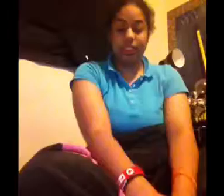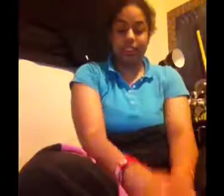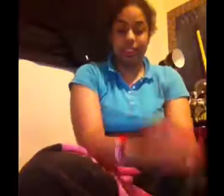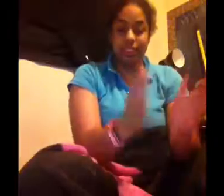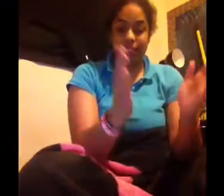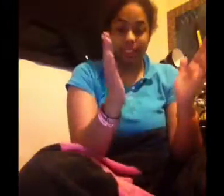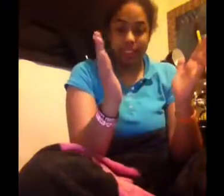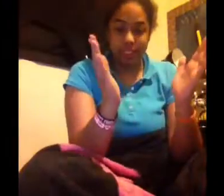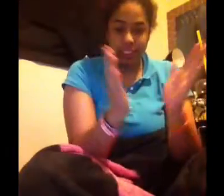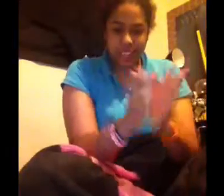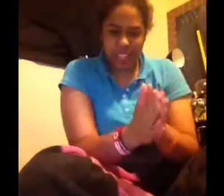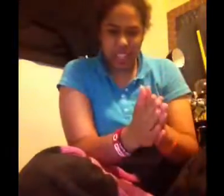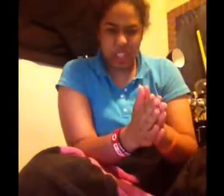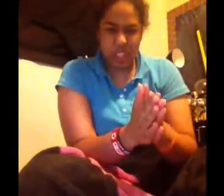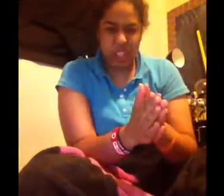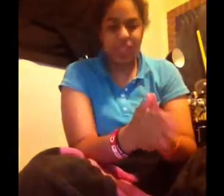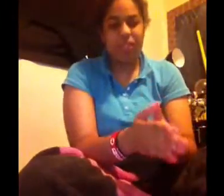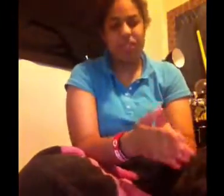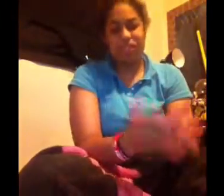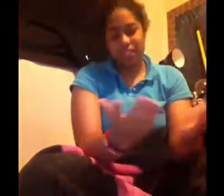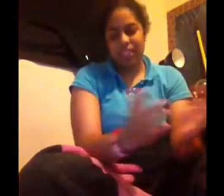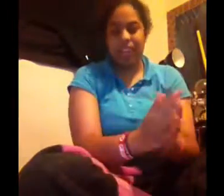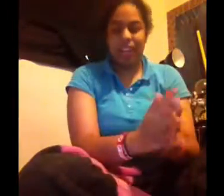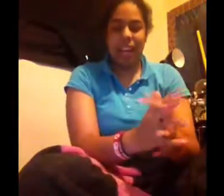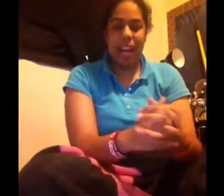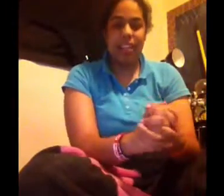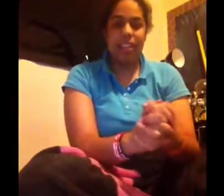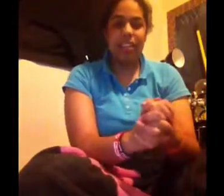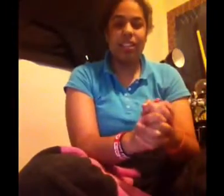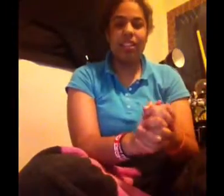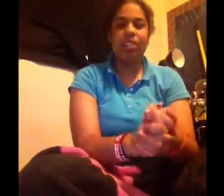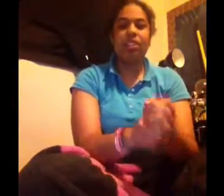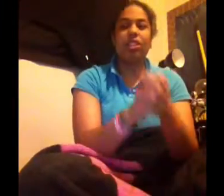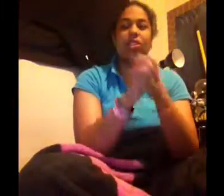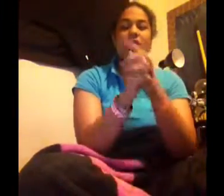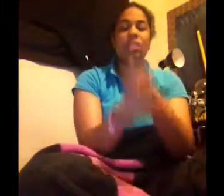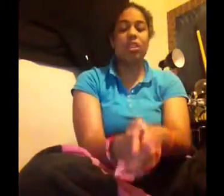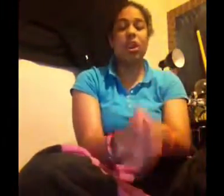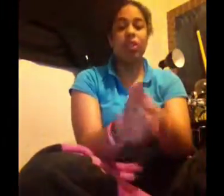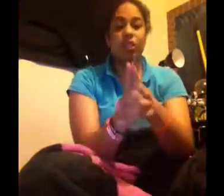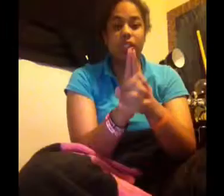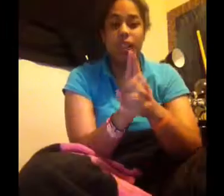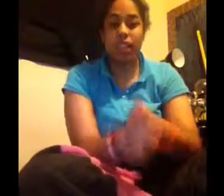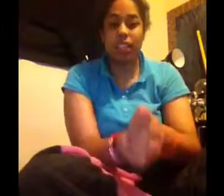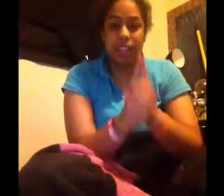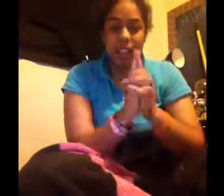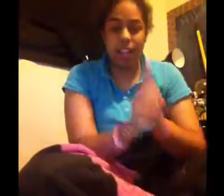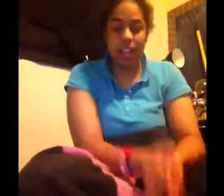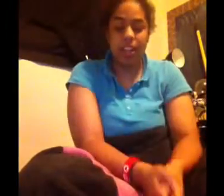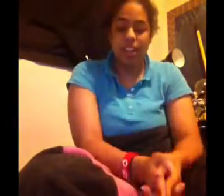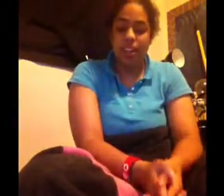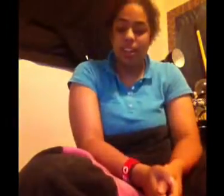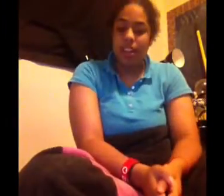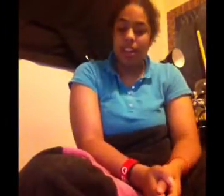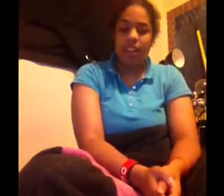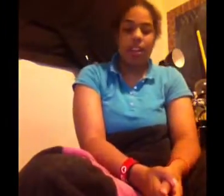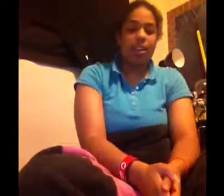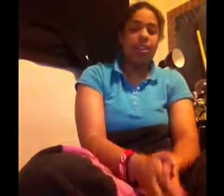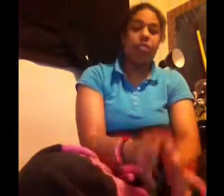todays, so this is all for you guys today, and you